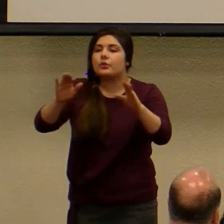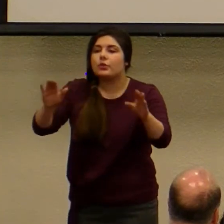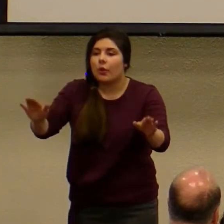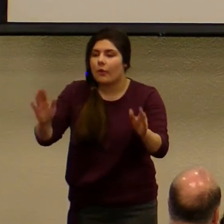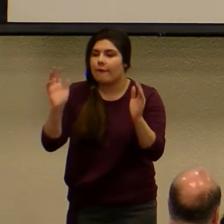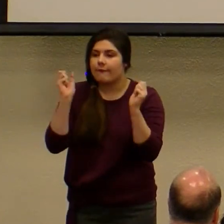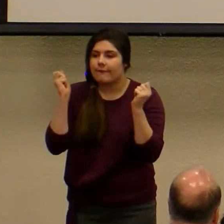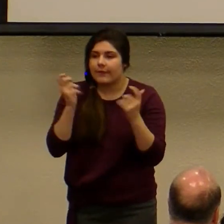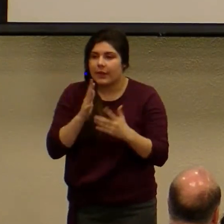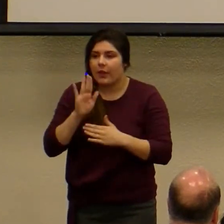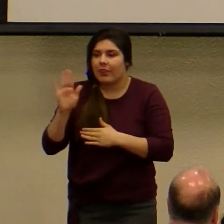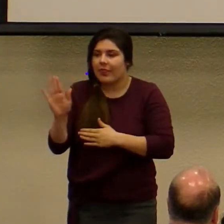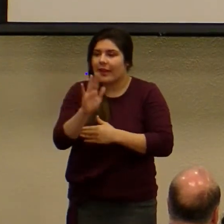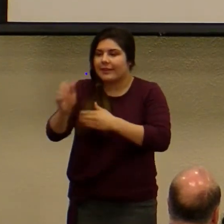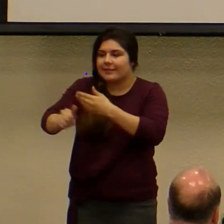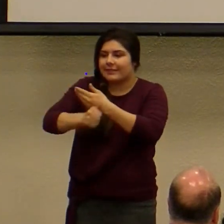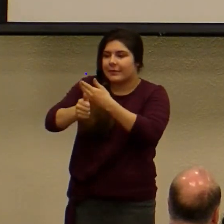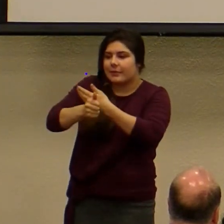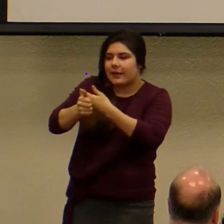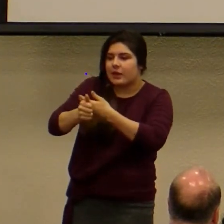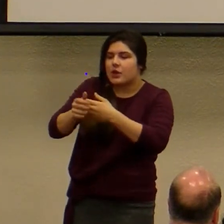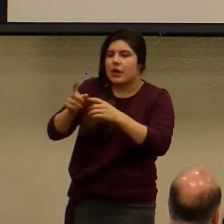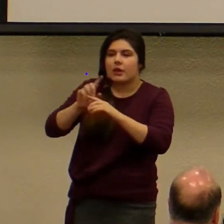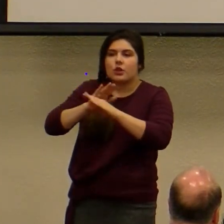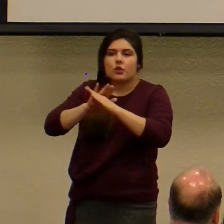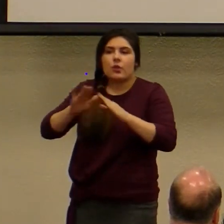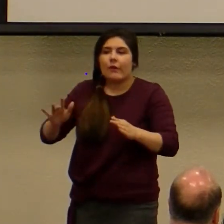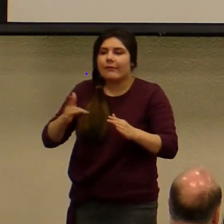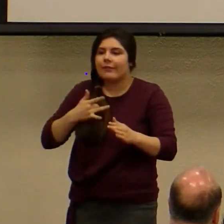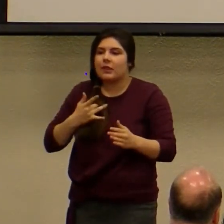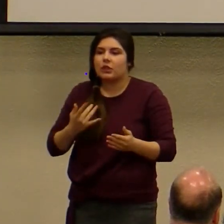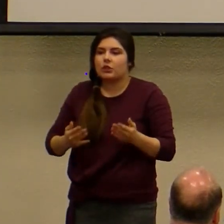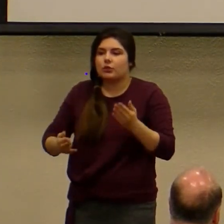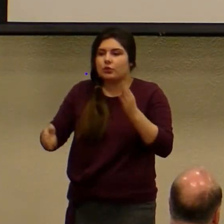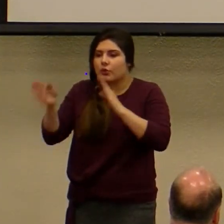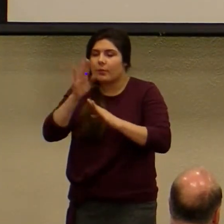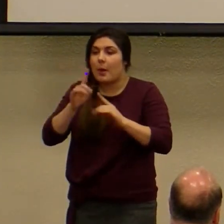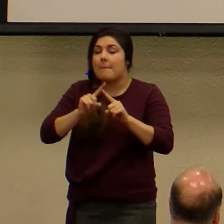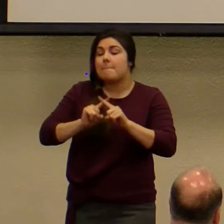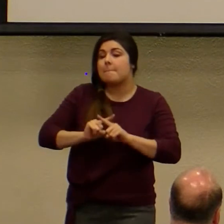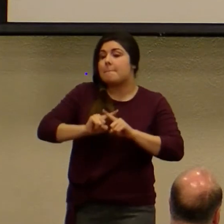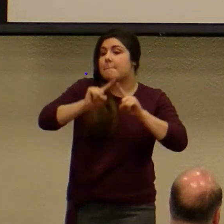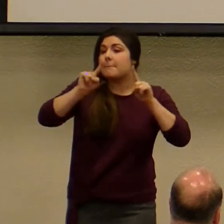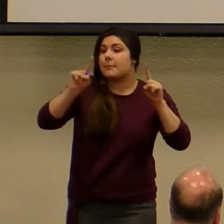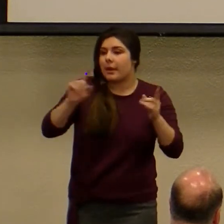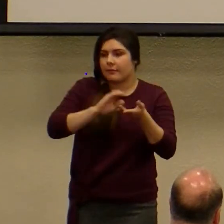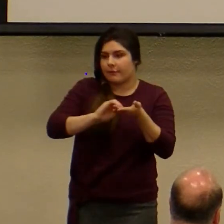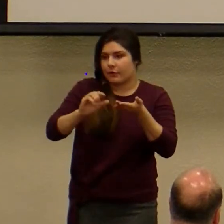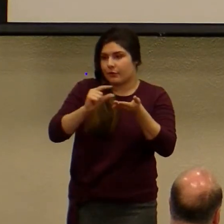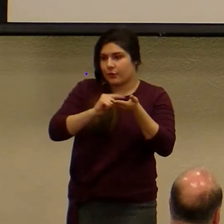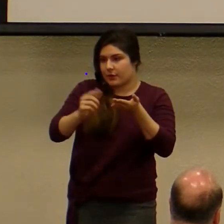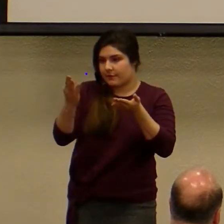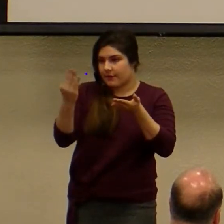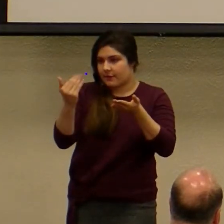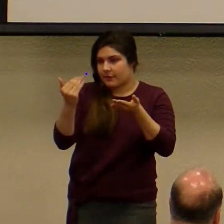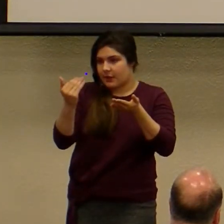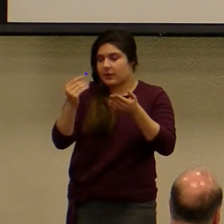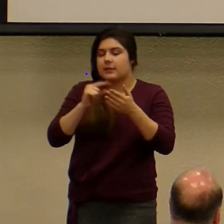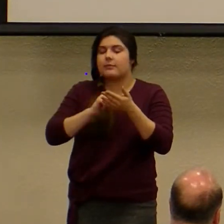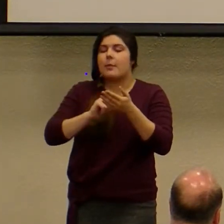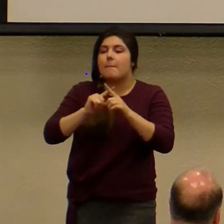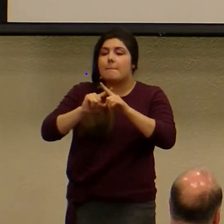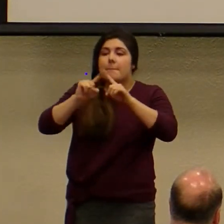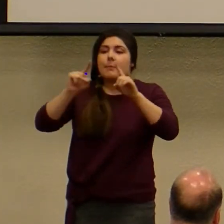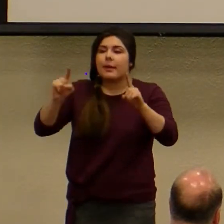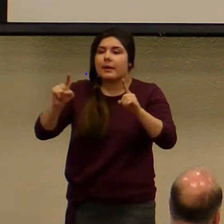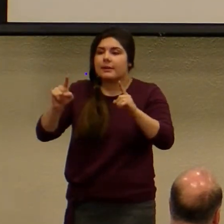their intimidation and do not be troubled. Watch the but in verse 15. But sanctify Christ